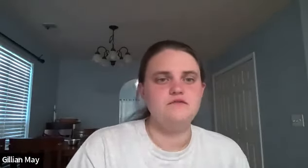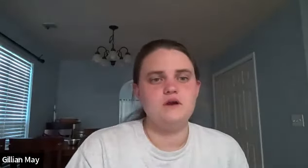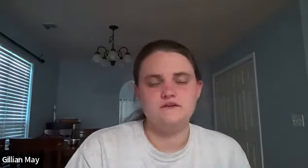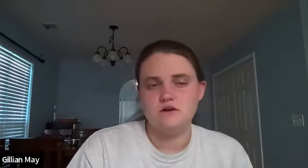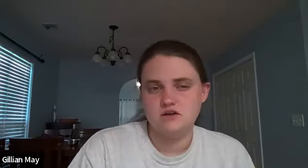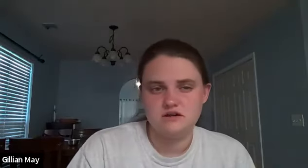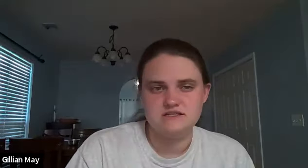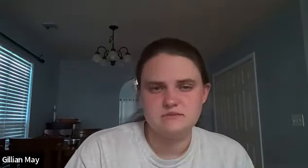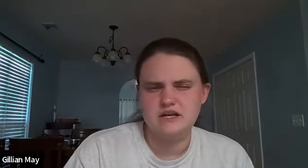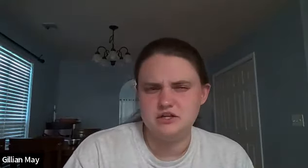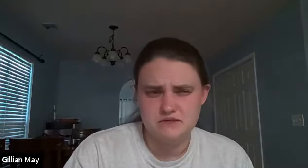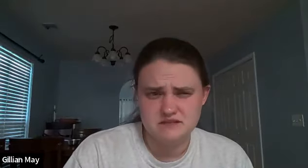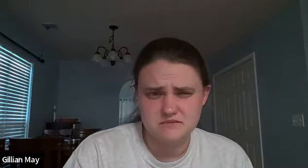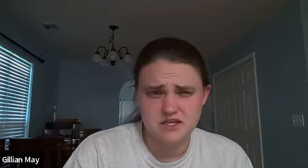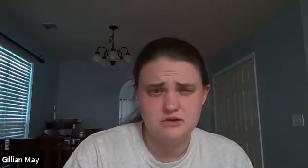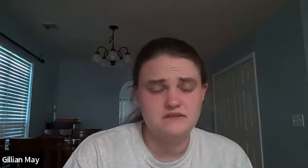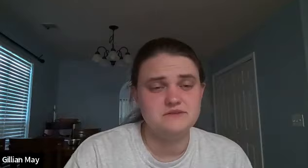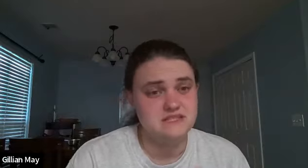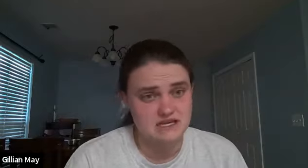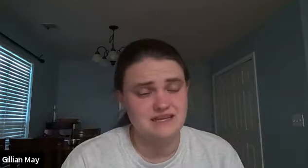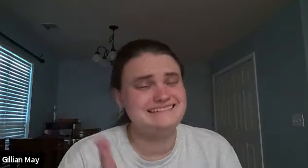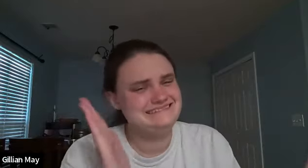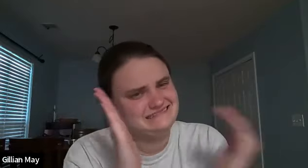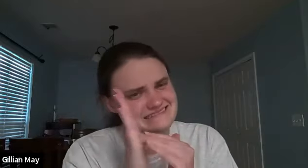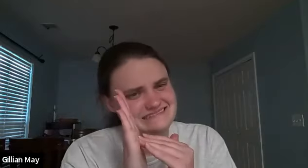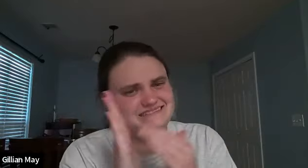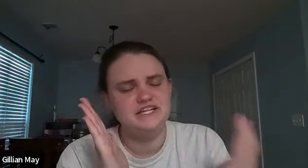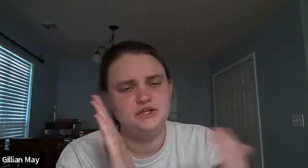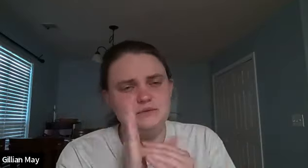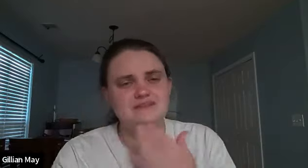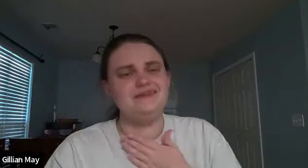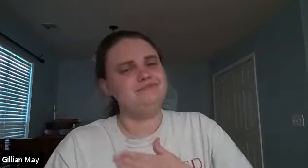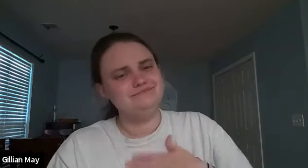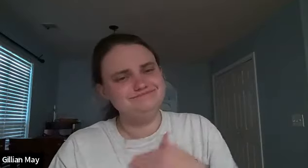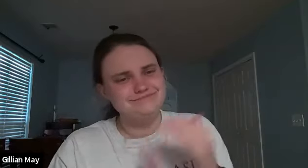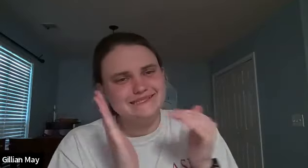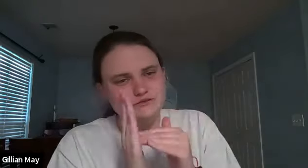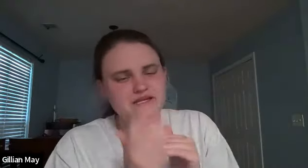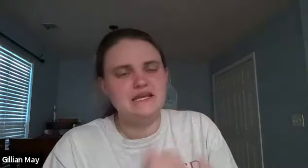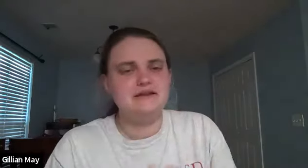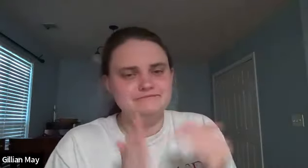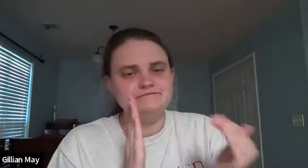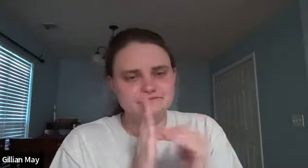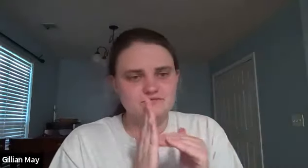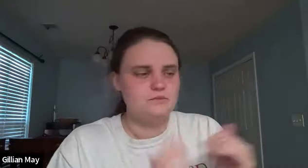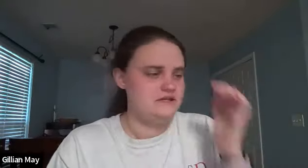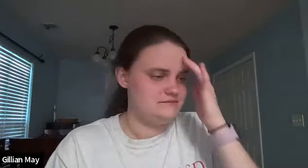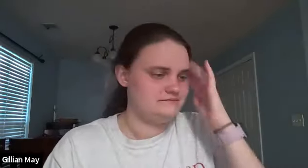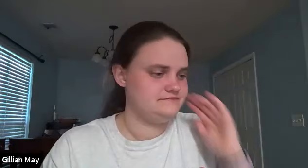for if you're talking to someone and you miss something and you need them to say it again. Can you repeat? Like, please repeat again, repeat.